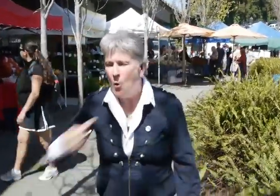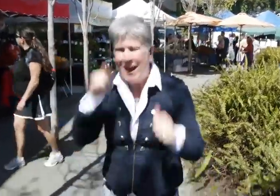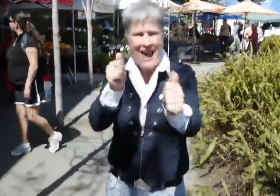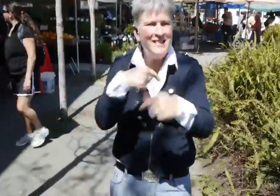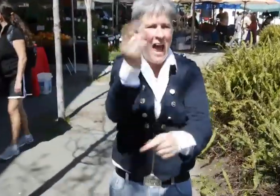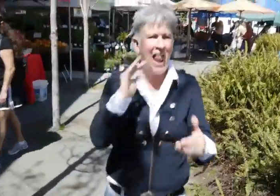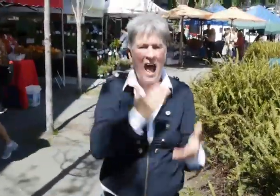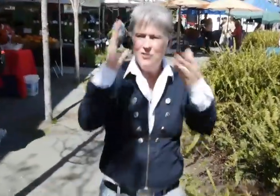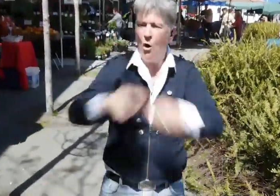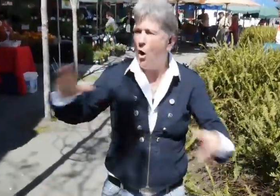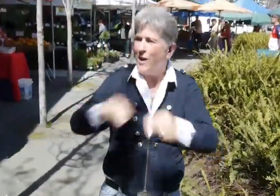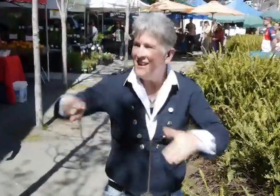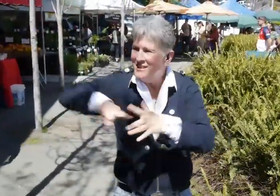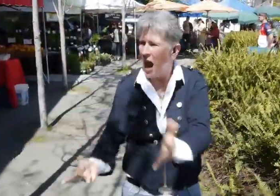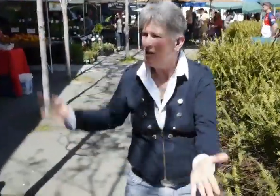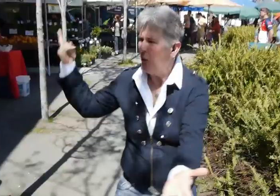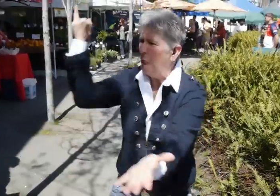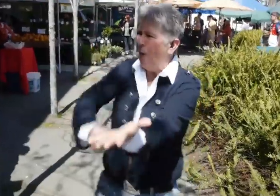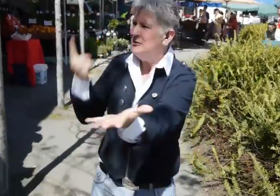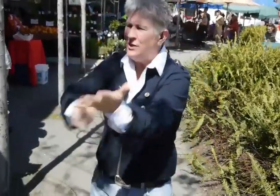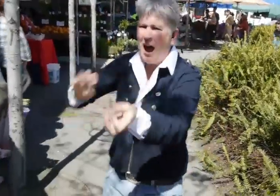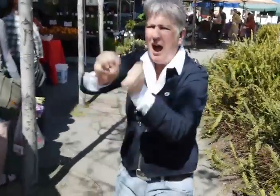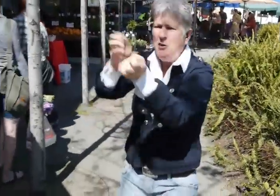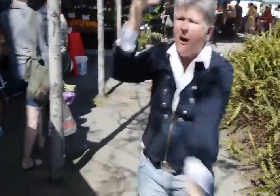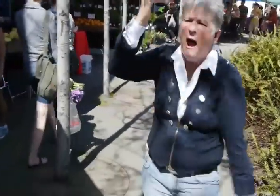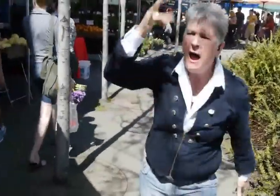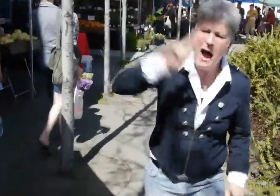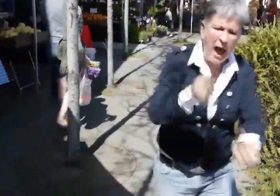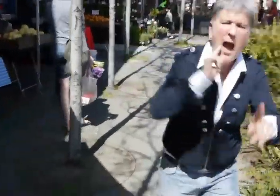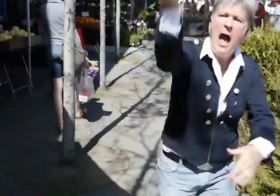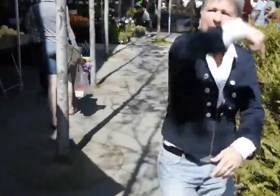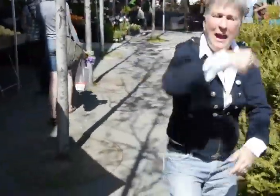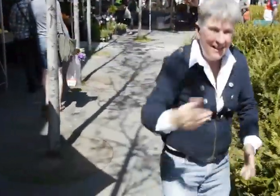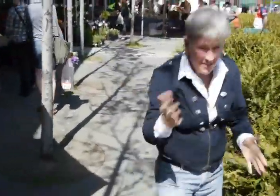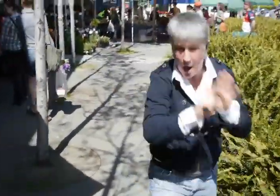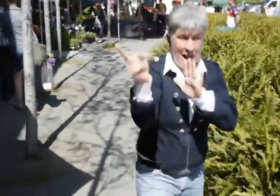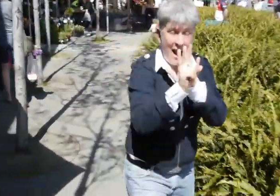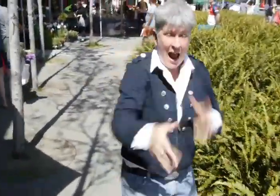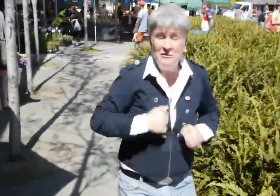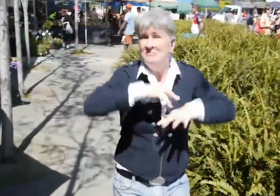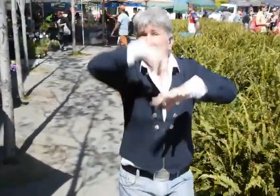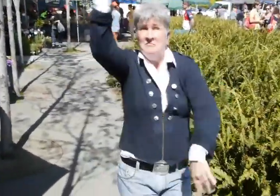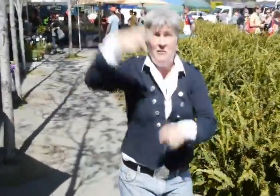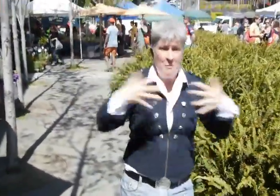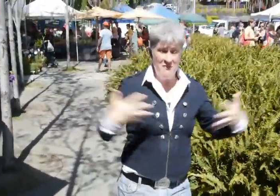and we can tell our story, start to question why. Climbing out from under